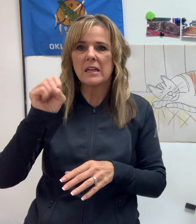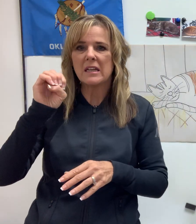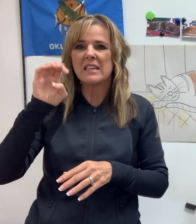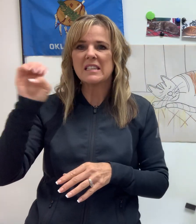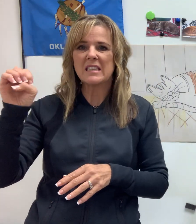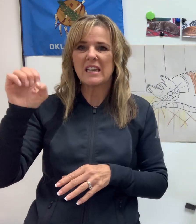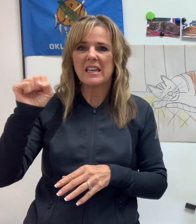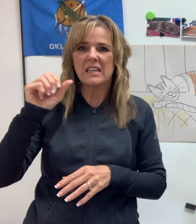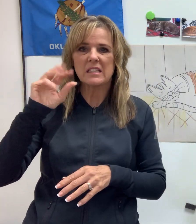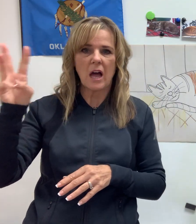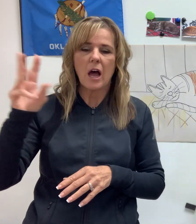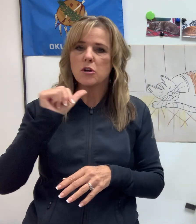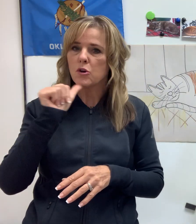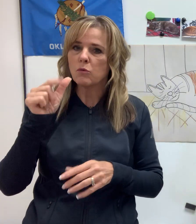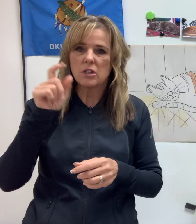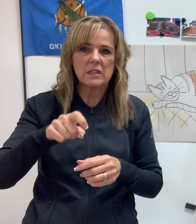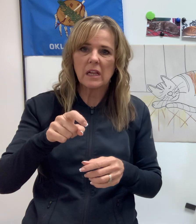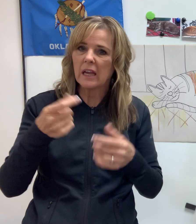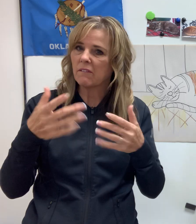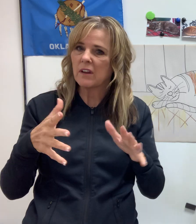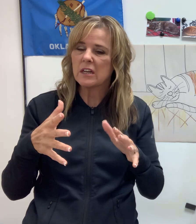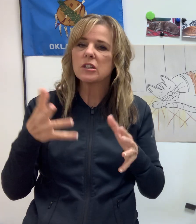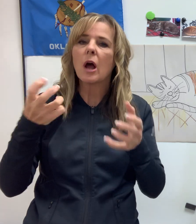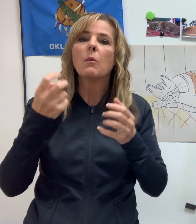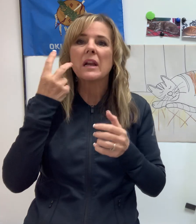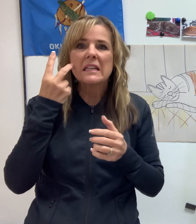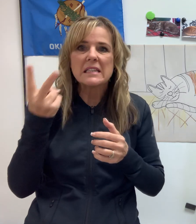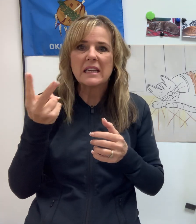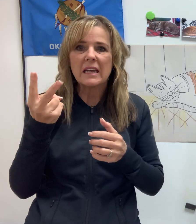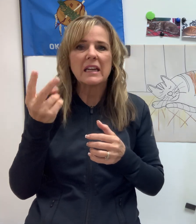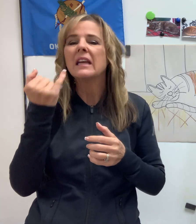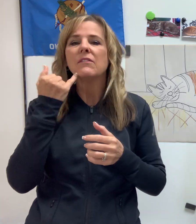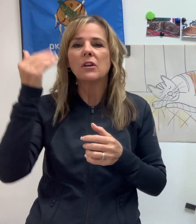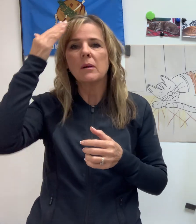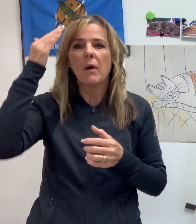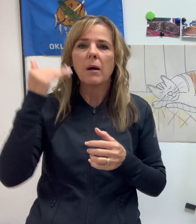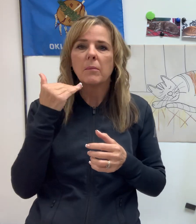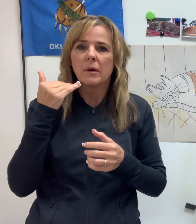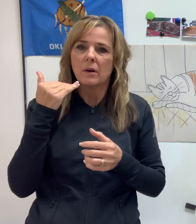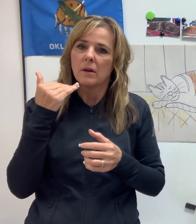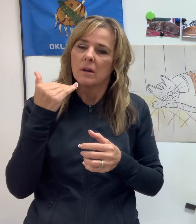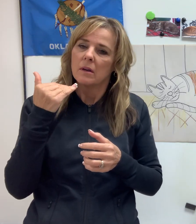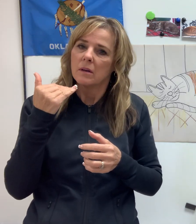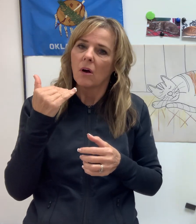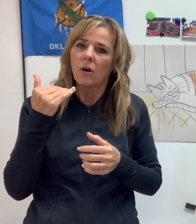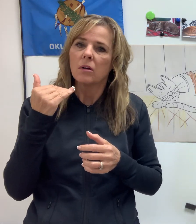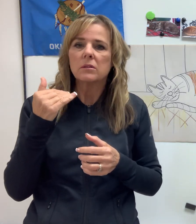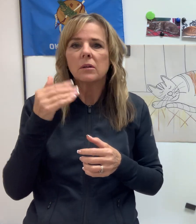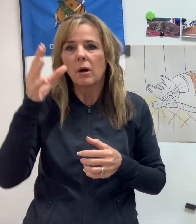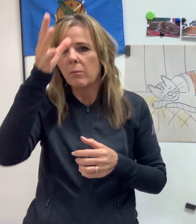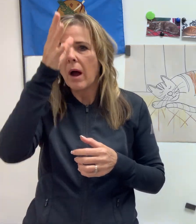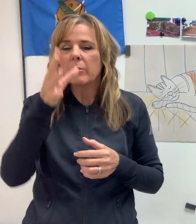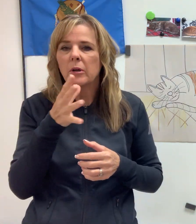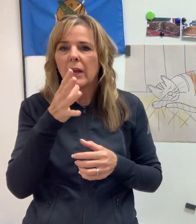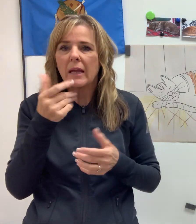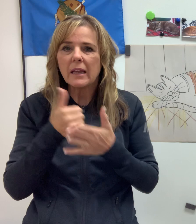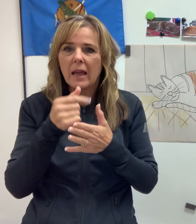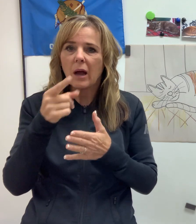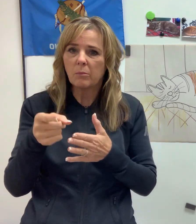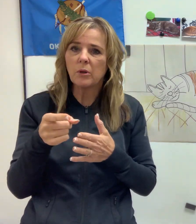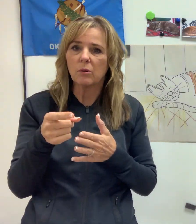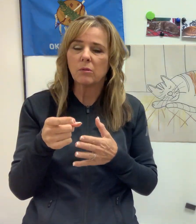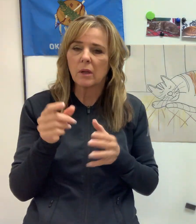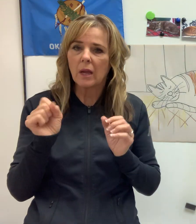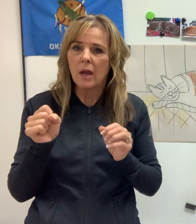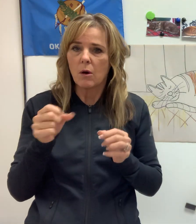Don't just click done. I want to see your artwork. If you need your adult to help you, that is great. And remember, I am on